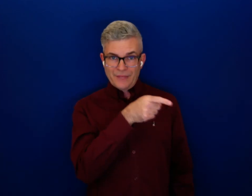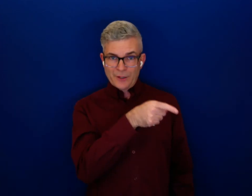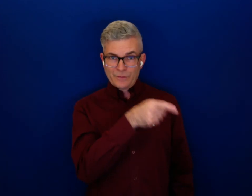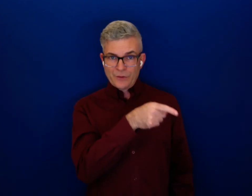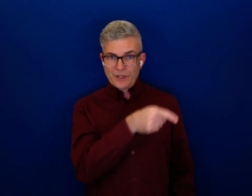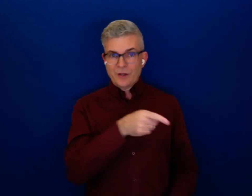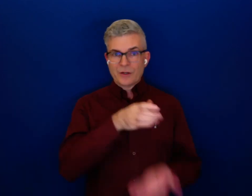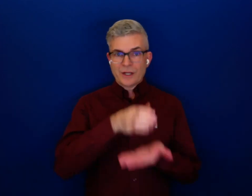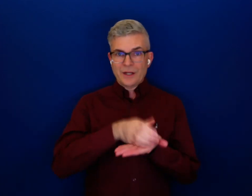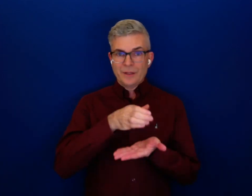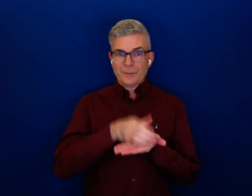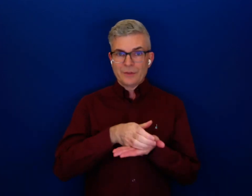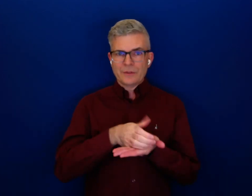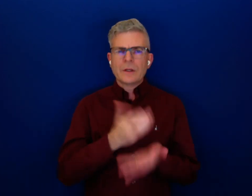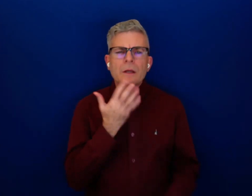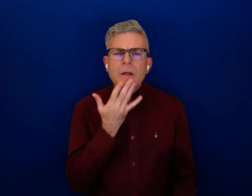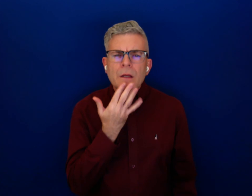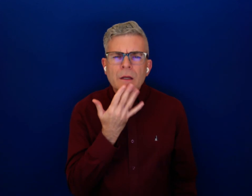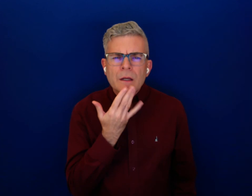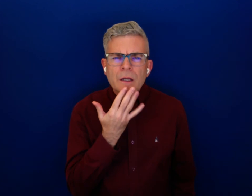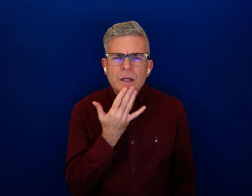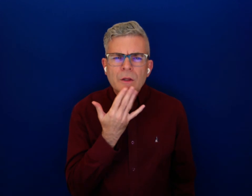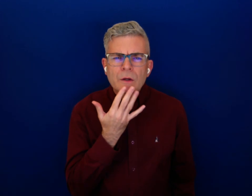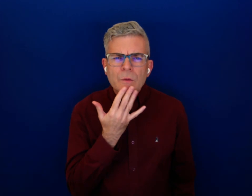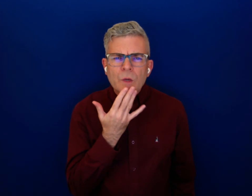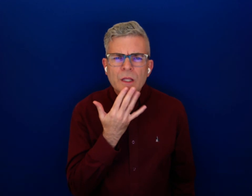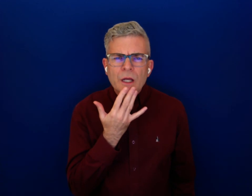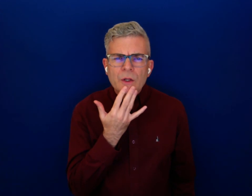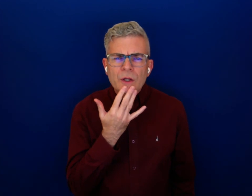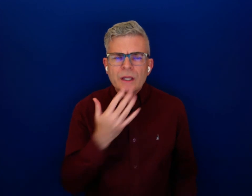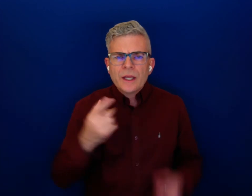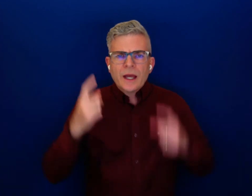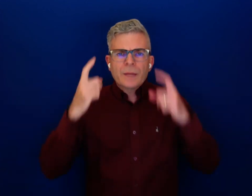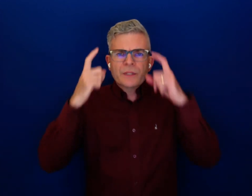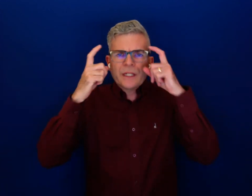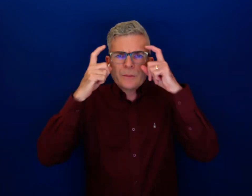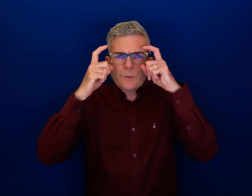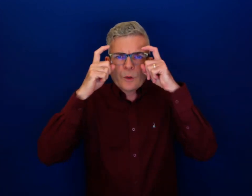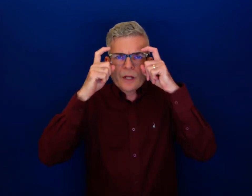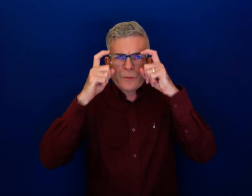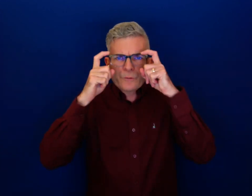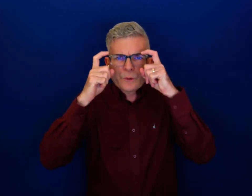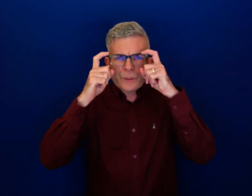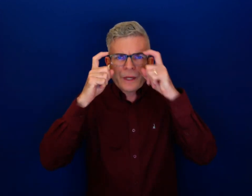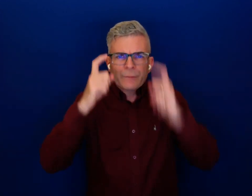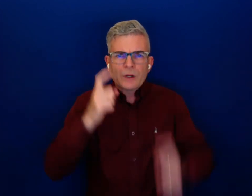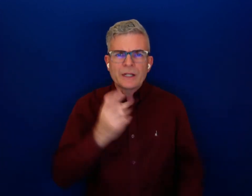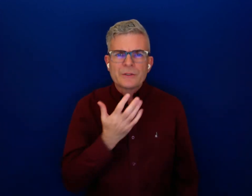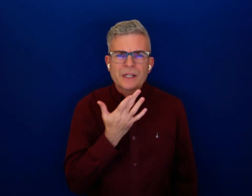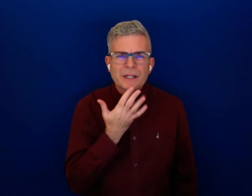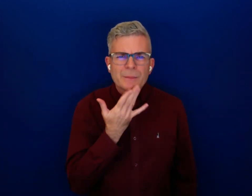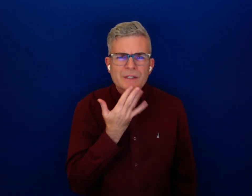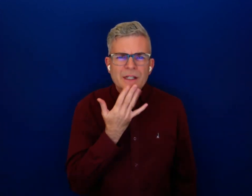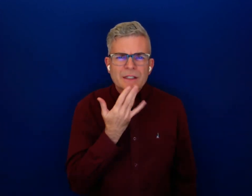That over there, cup. Color, what color? I'm leaning forward, I'm furrowing my brows, and I'm signing